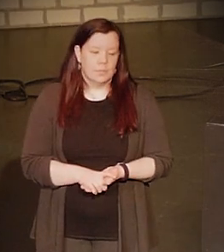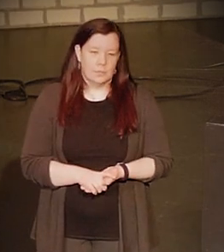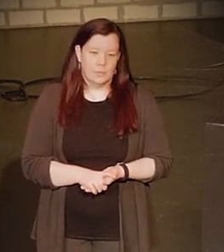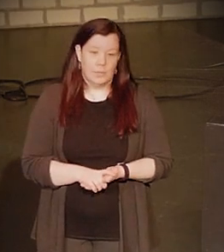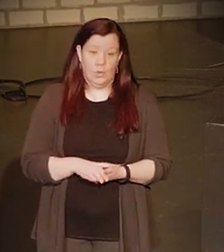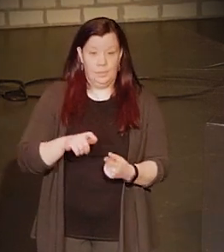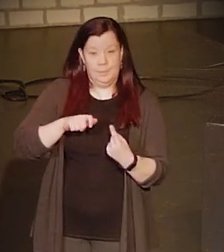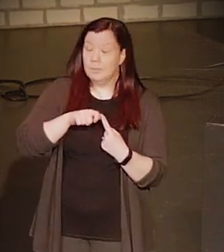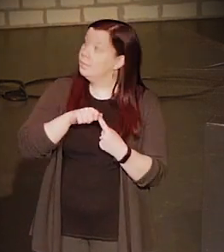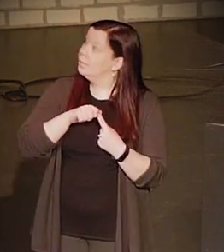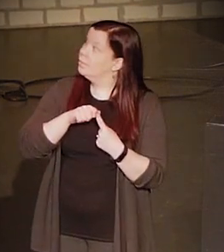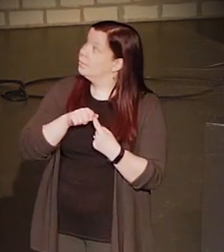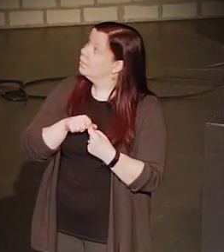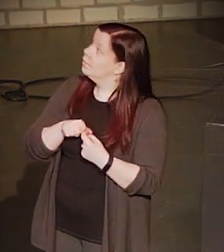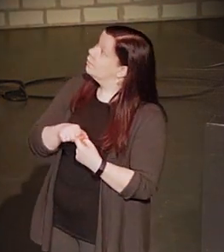The first point is this.